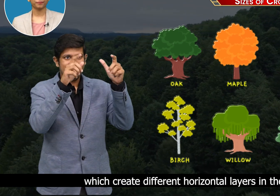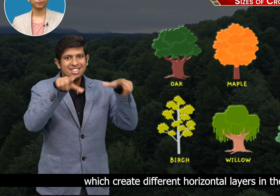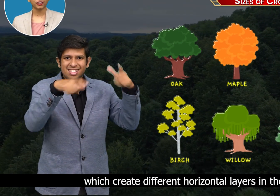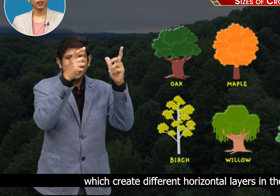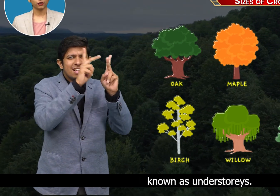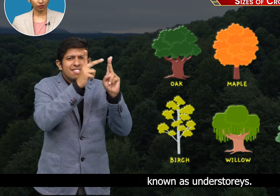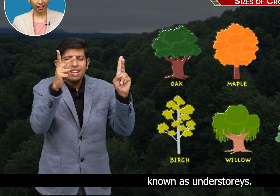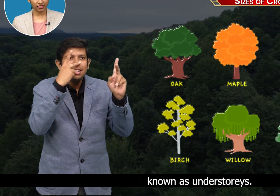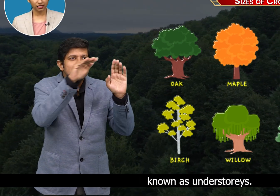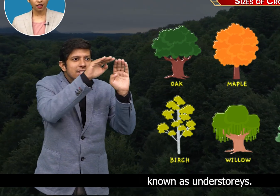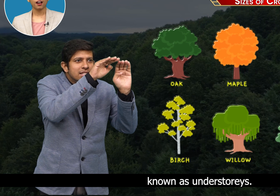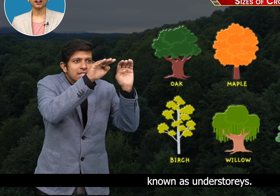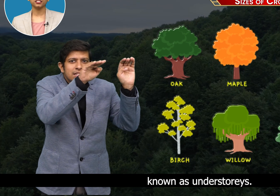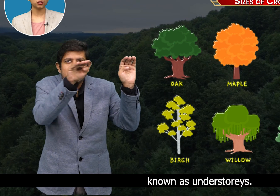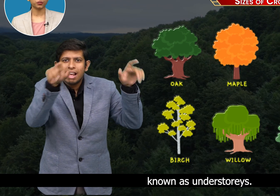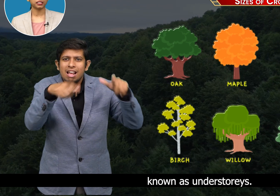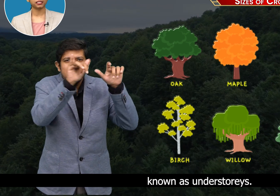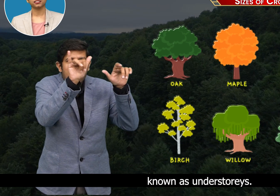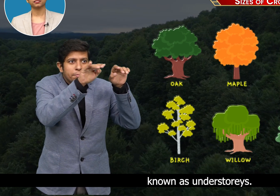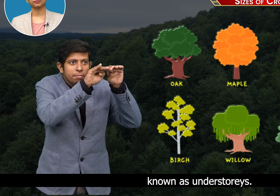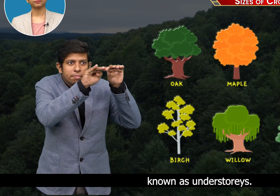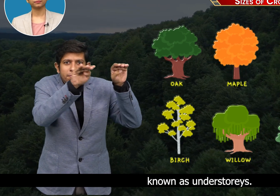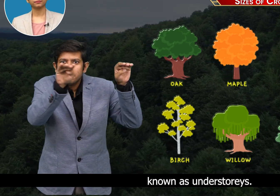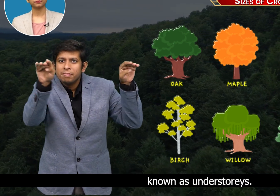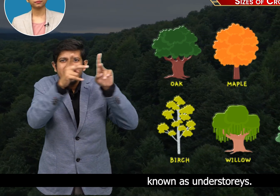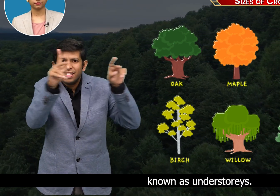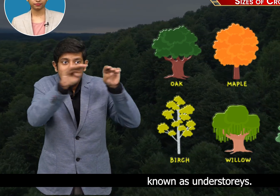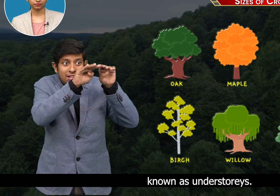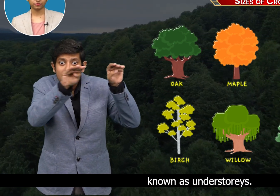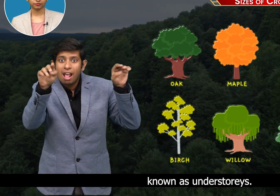forest, known as understories.